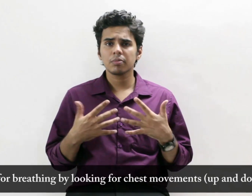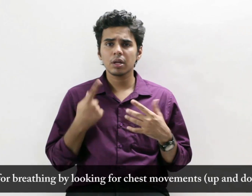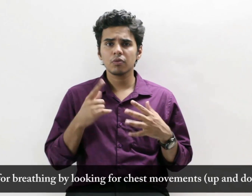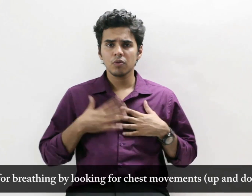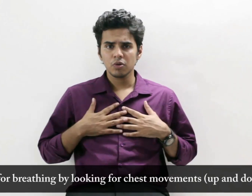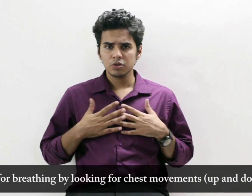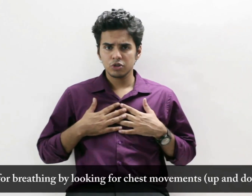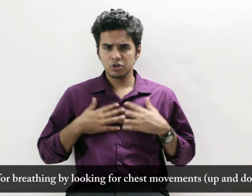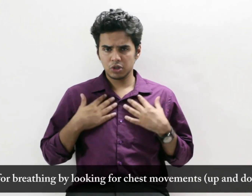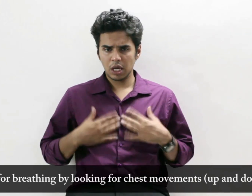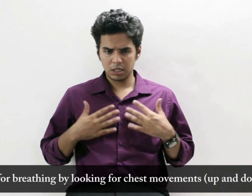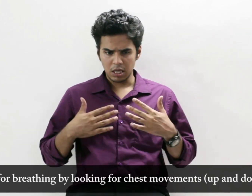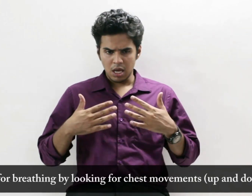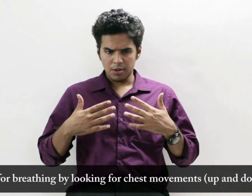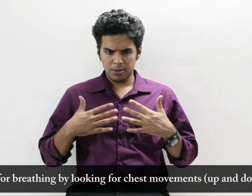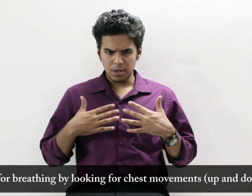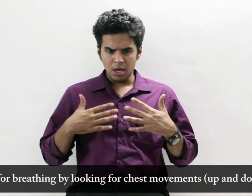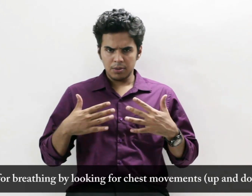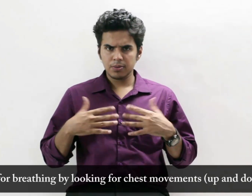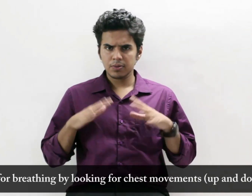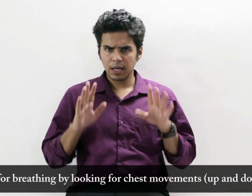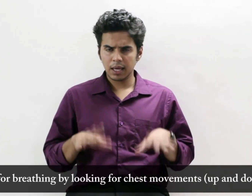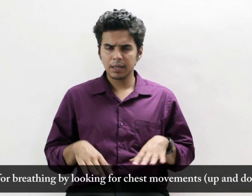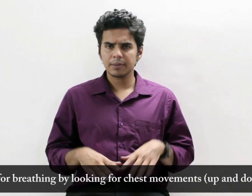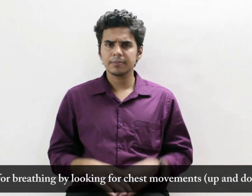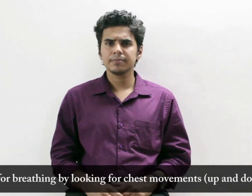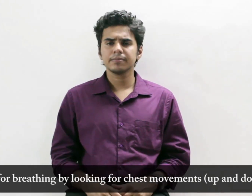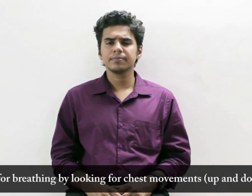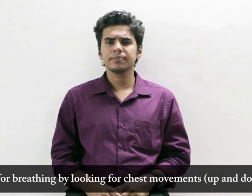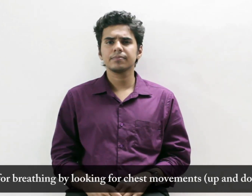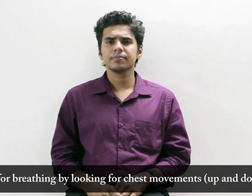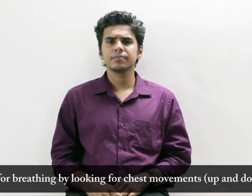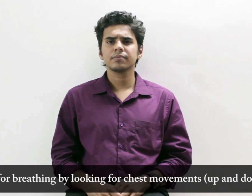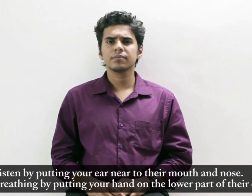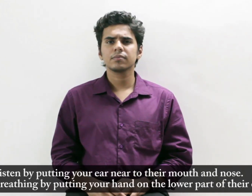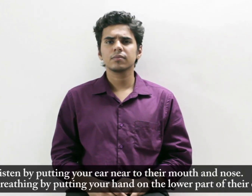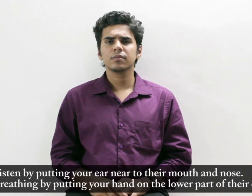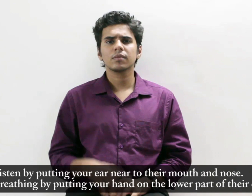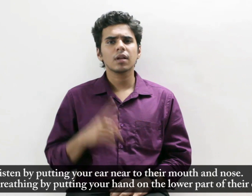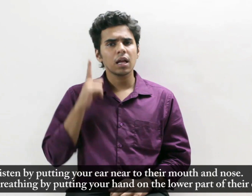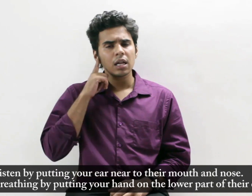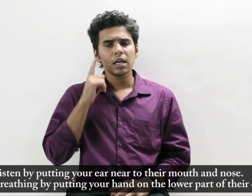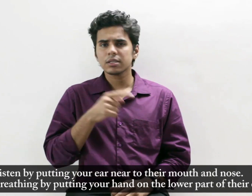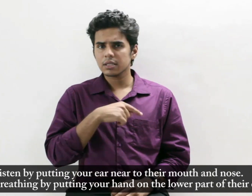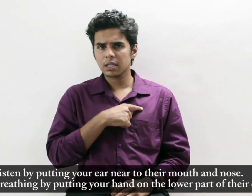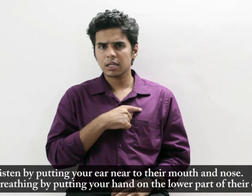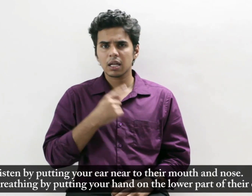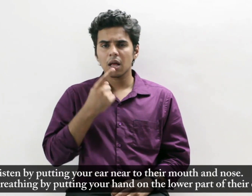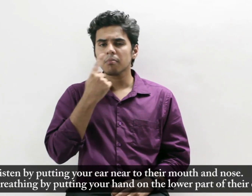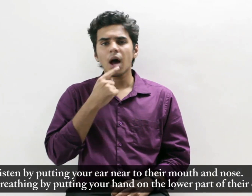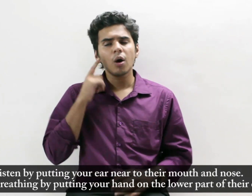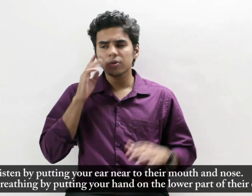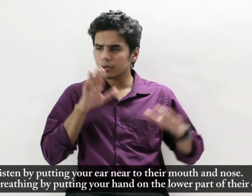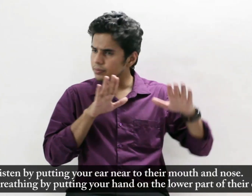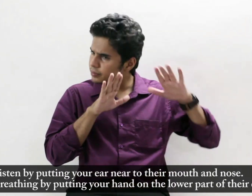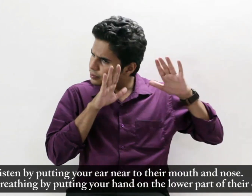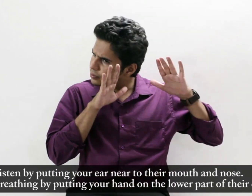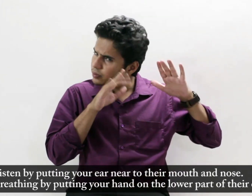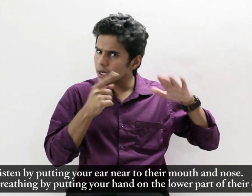Check for breathing by looking for chest movements up and down. Listen by putting your ear near to their